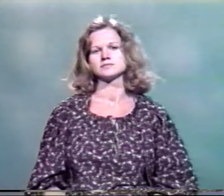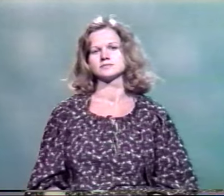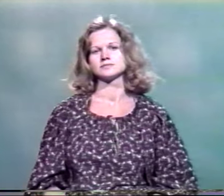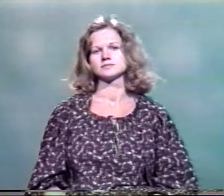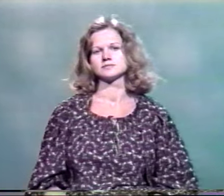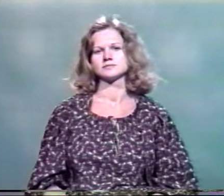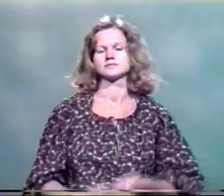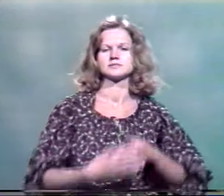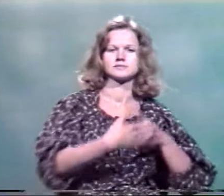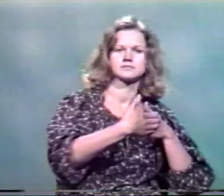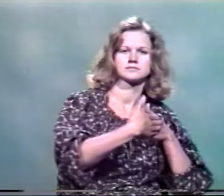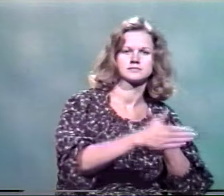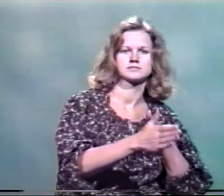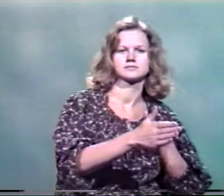Open a car door.